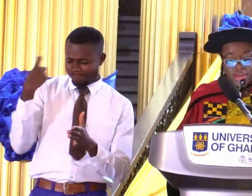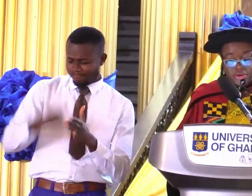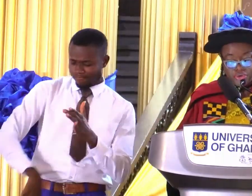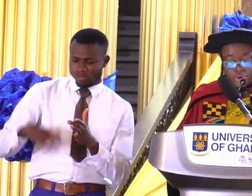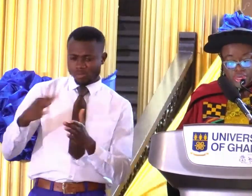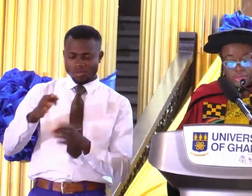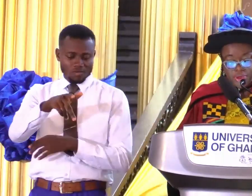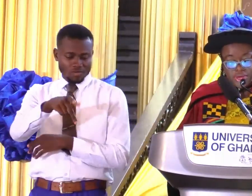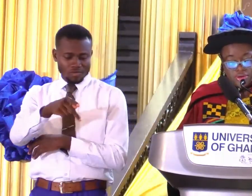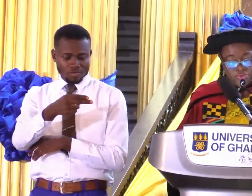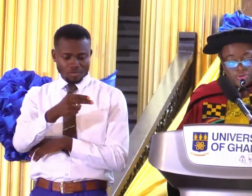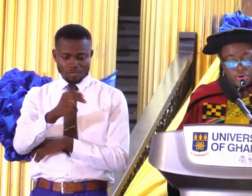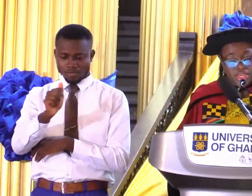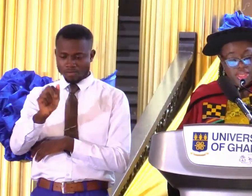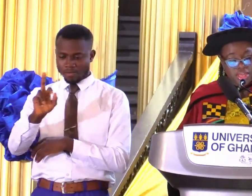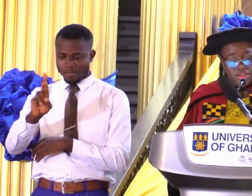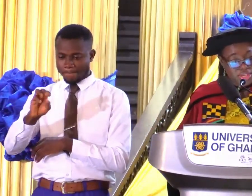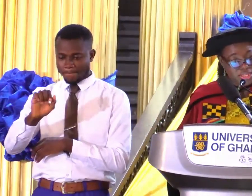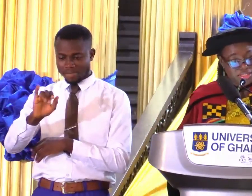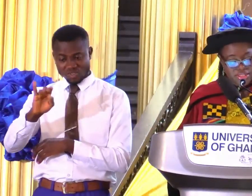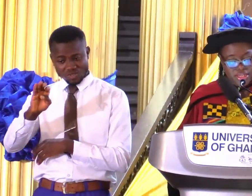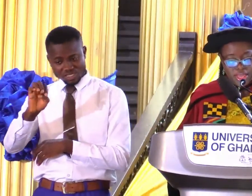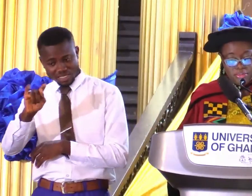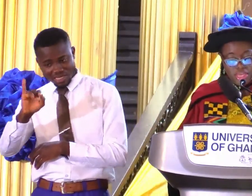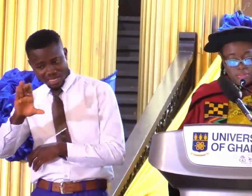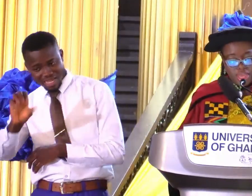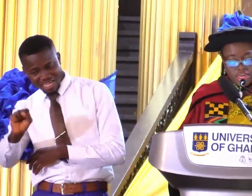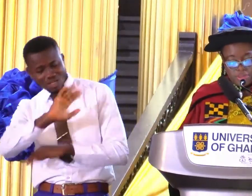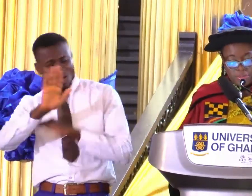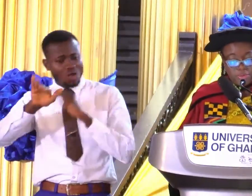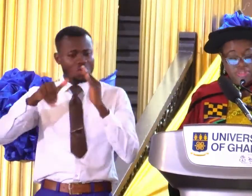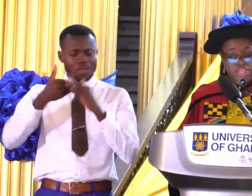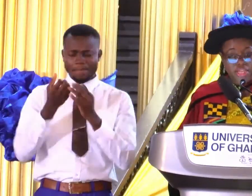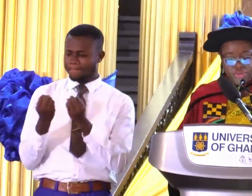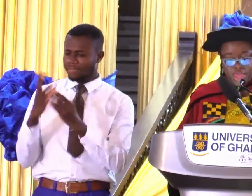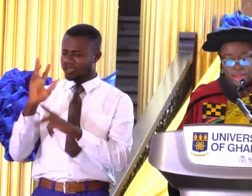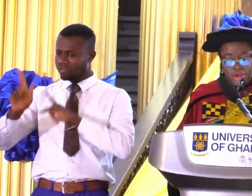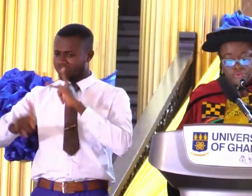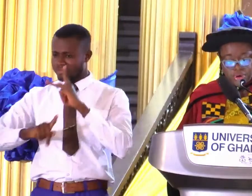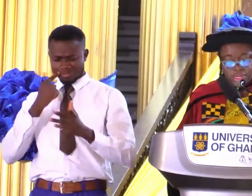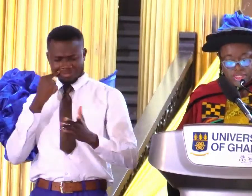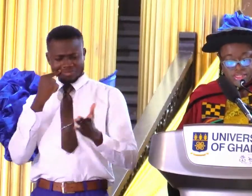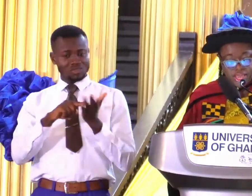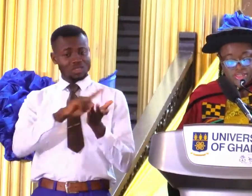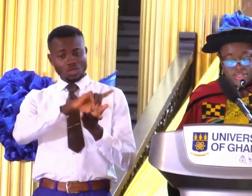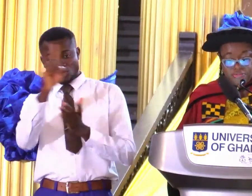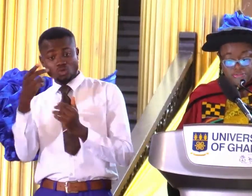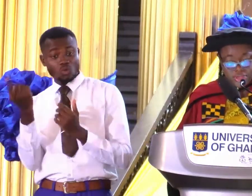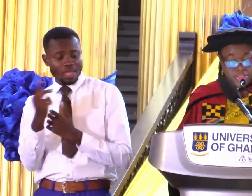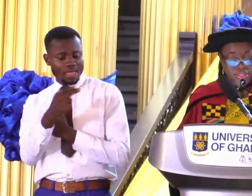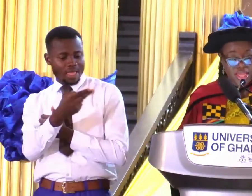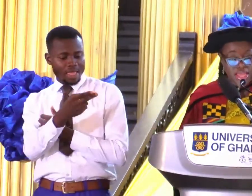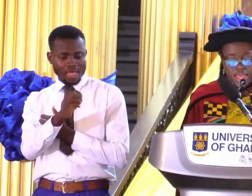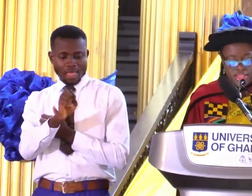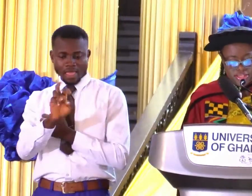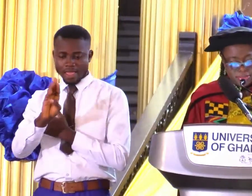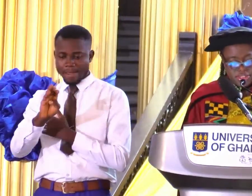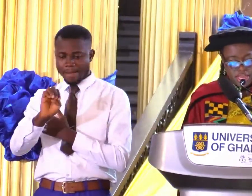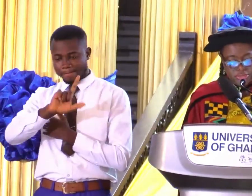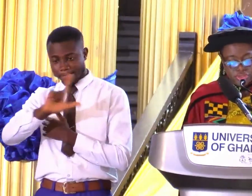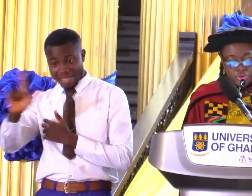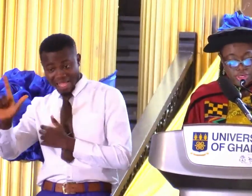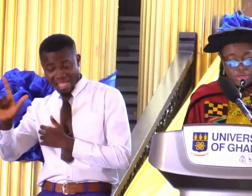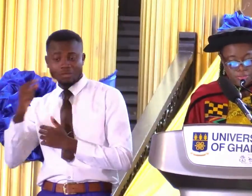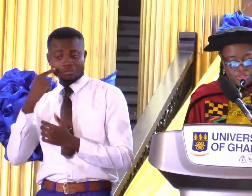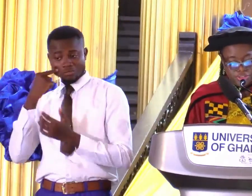and a growing burden of chronic illnesses mean many people turn to herbal remedies as their first and